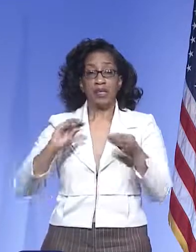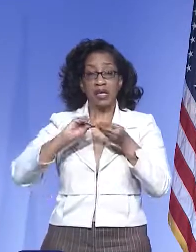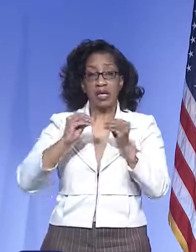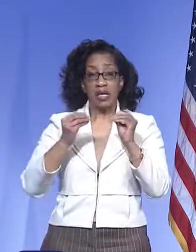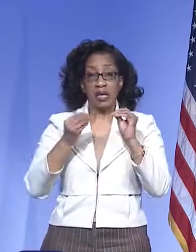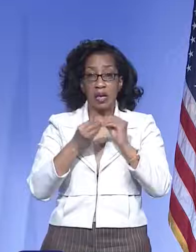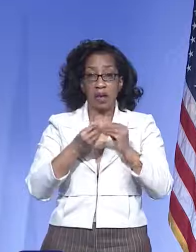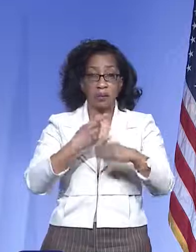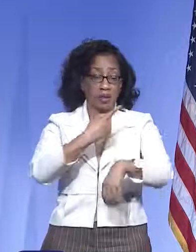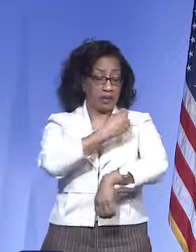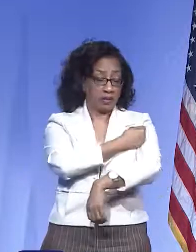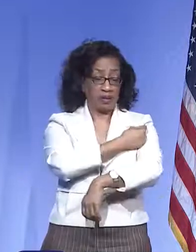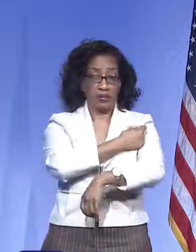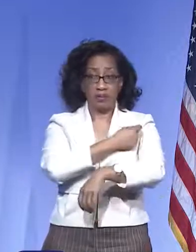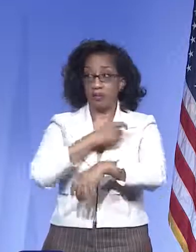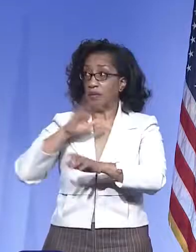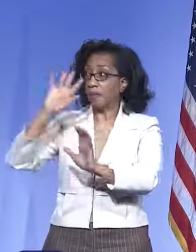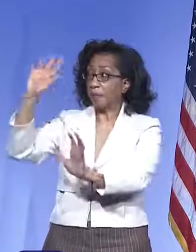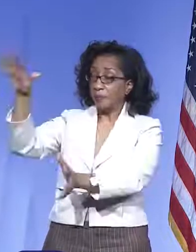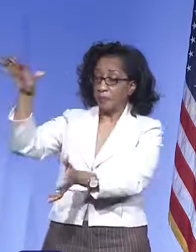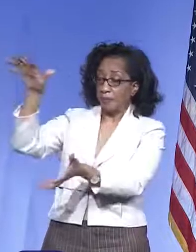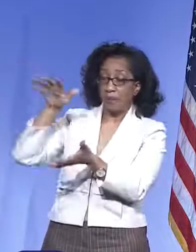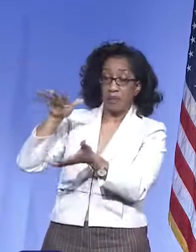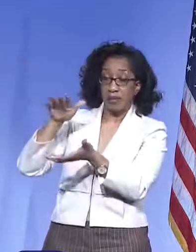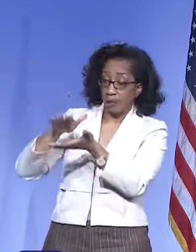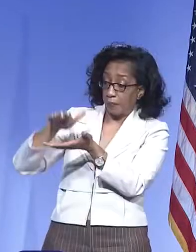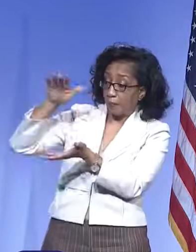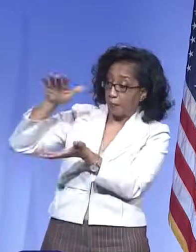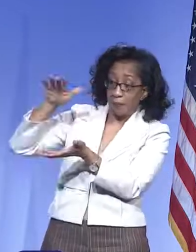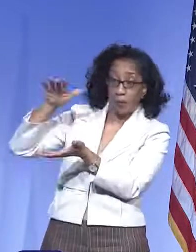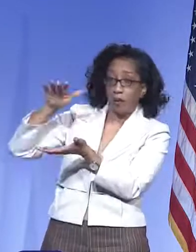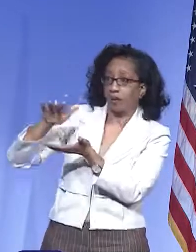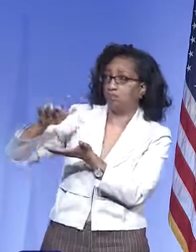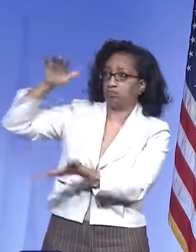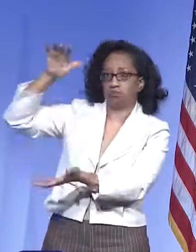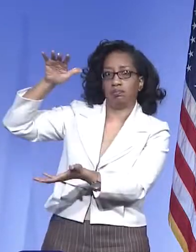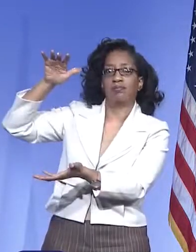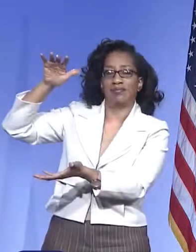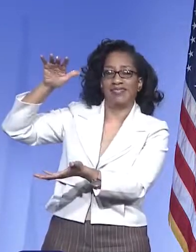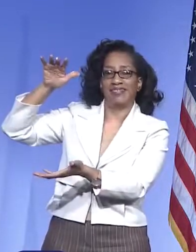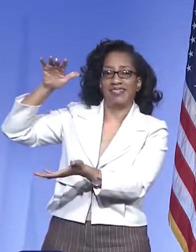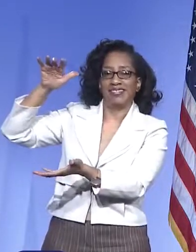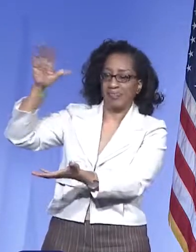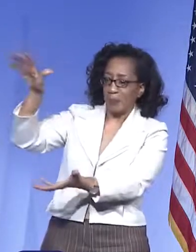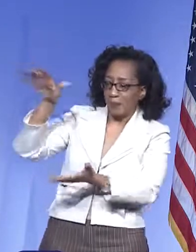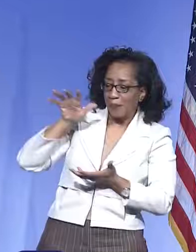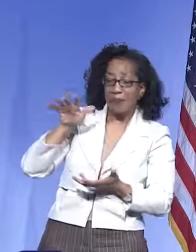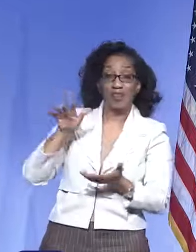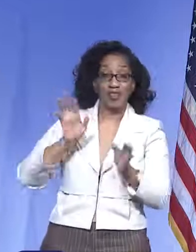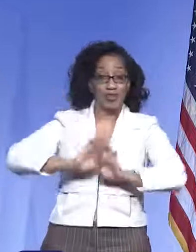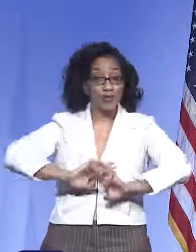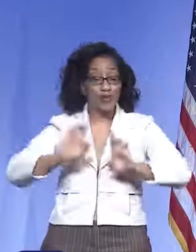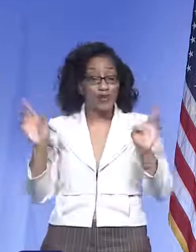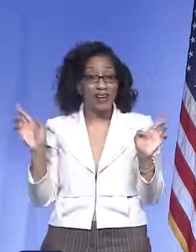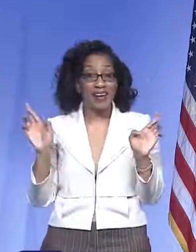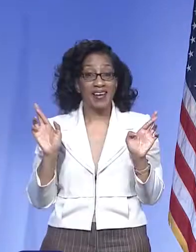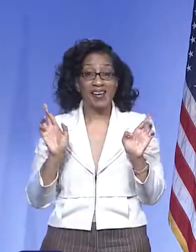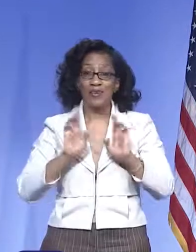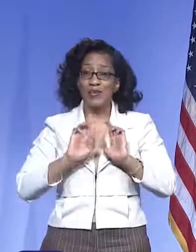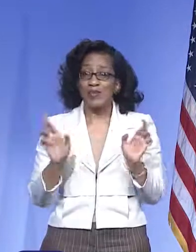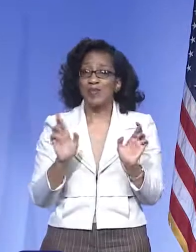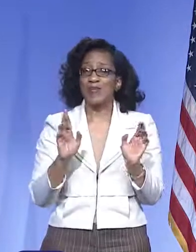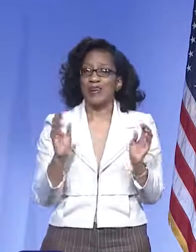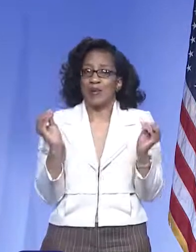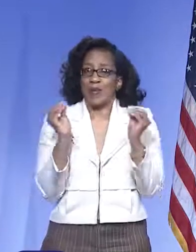of vaccines that we receive here in Memphis and Shelby County. Now, we're ready for that. We're ready to expand our ability to administer